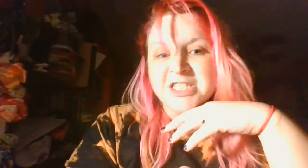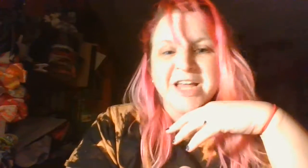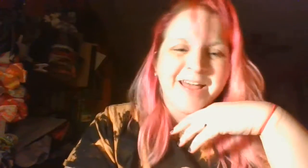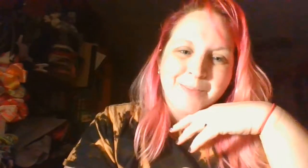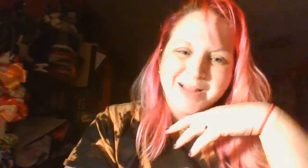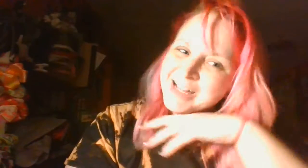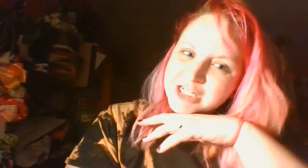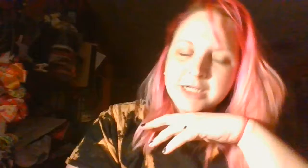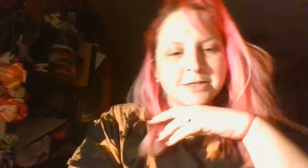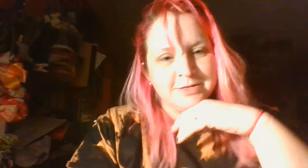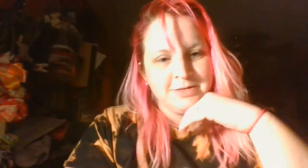Appalachia,